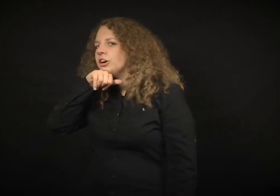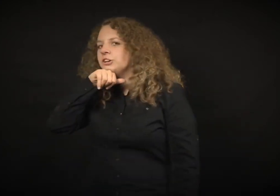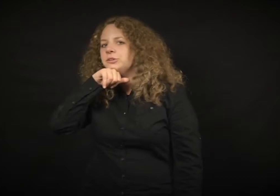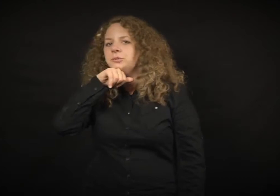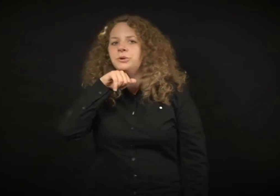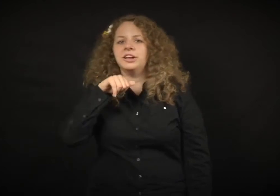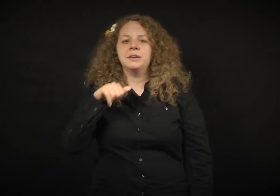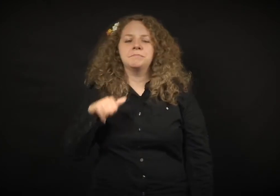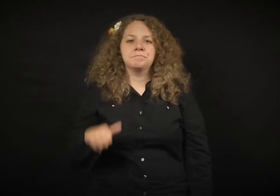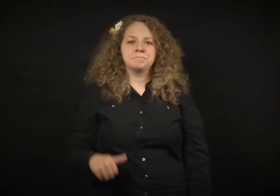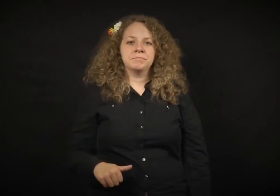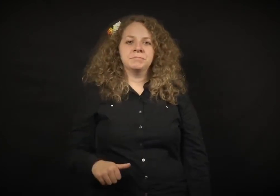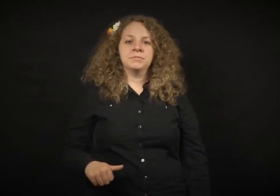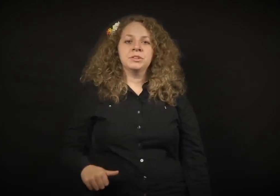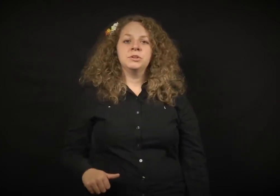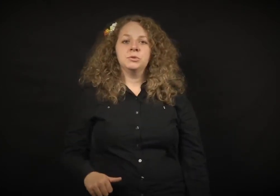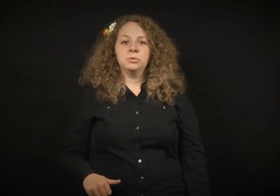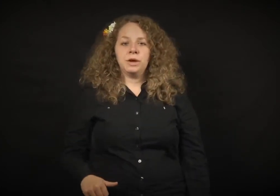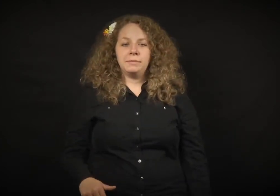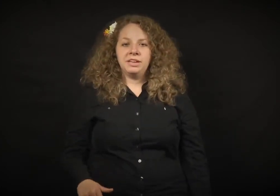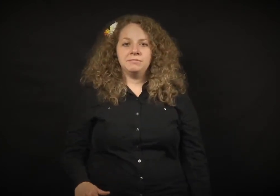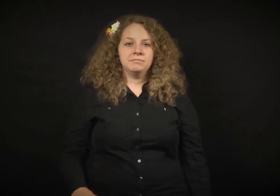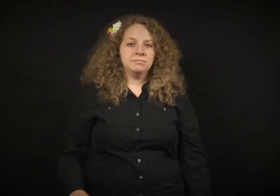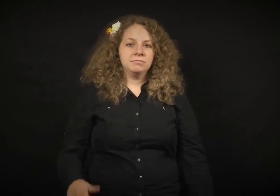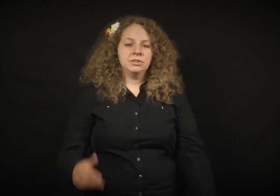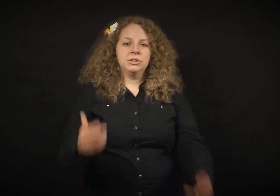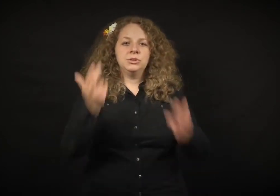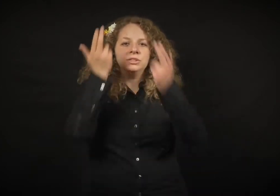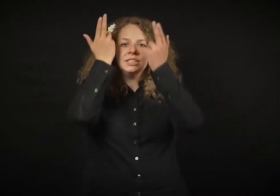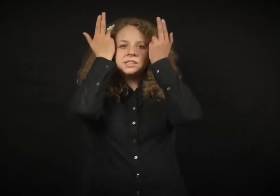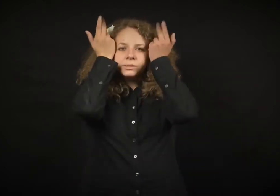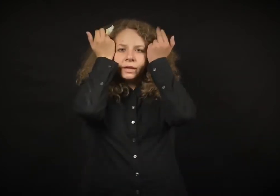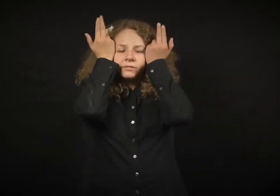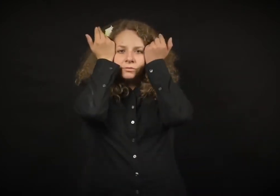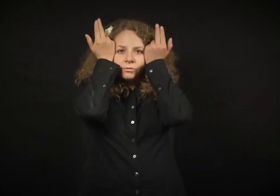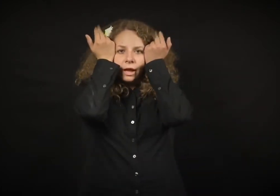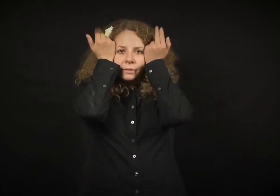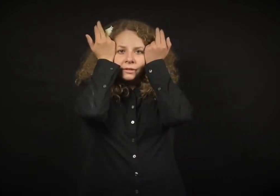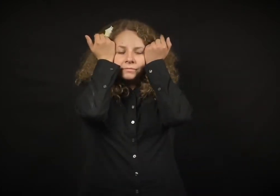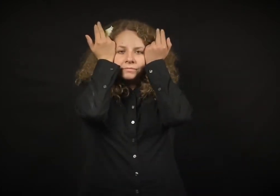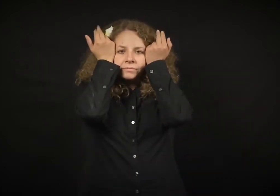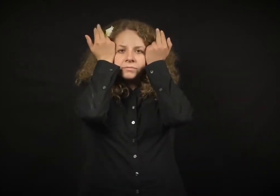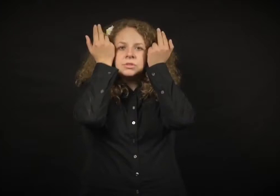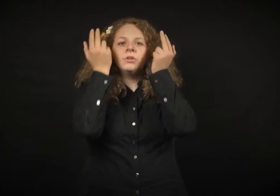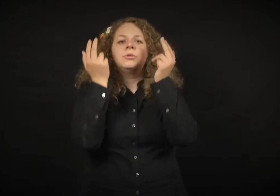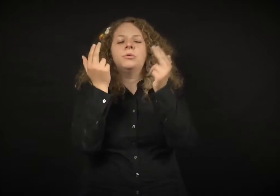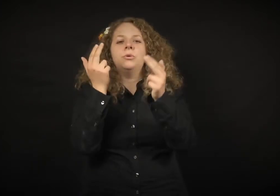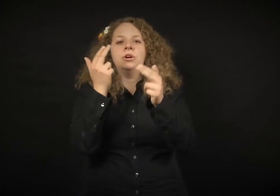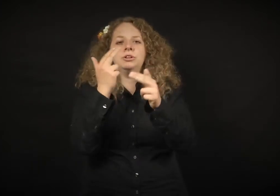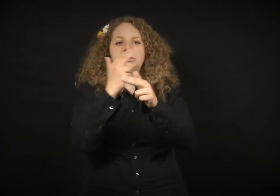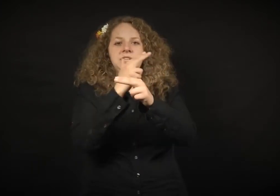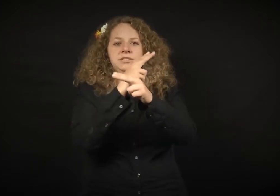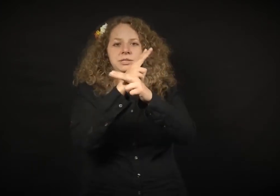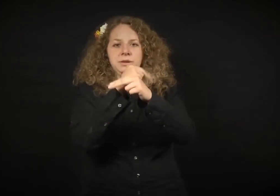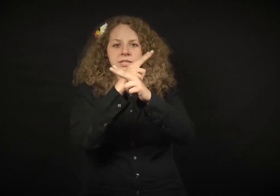Hog or ham. Rabbit, you'll see this way, rabbit, or you'll see it this way as